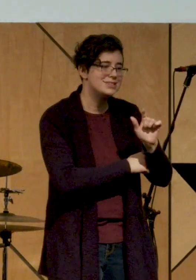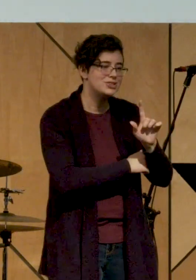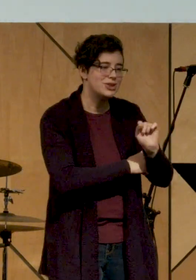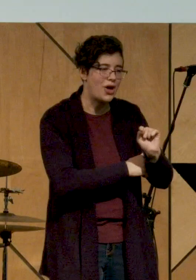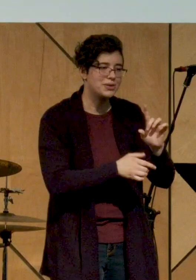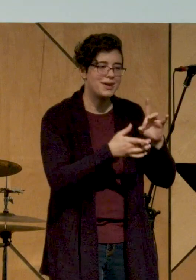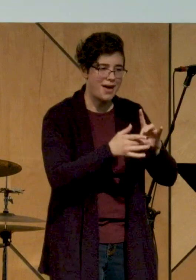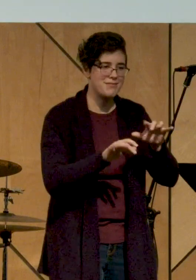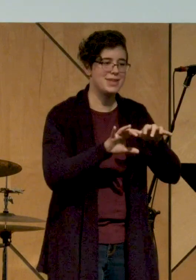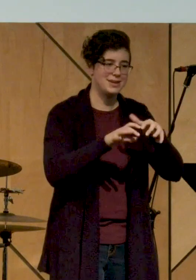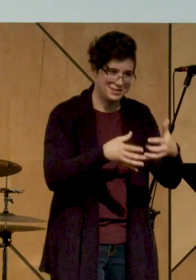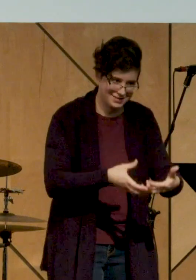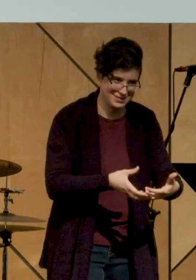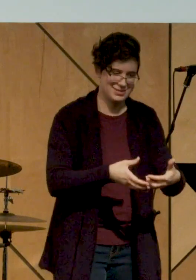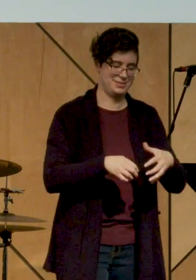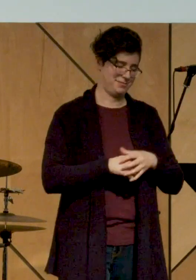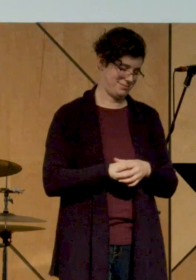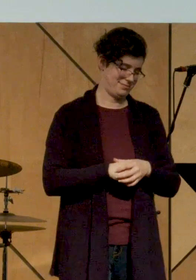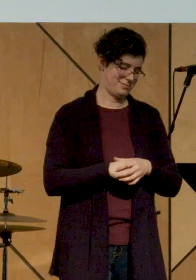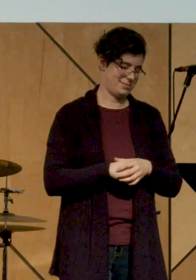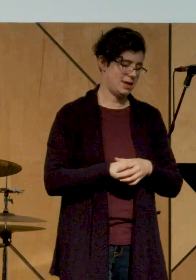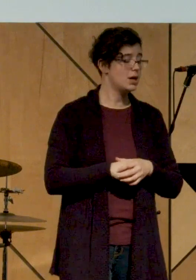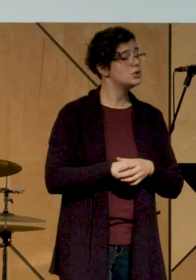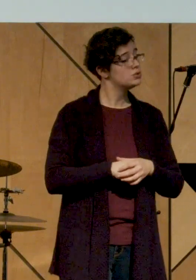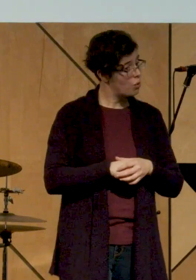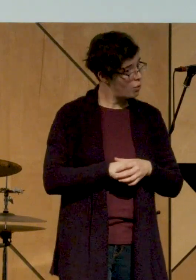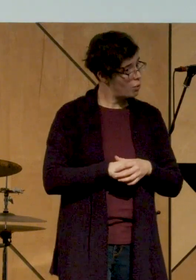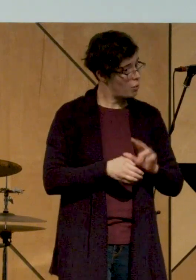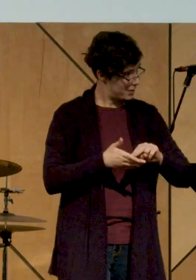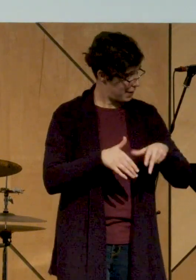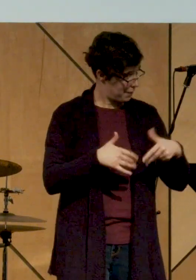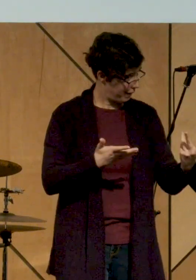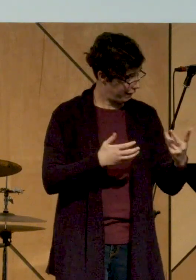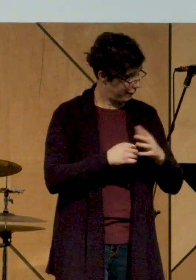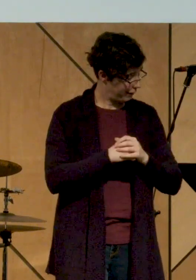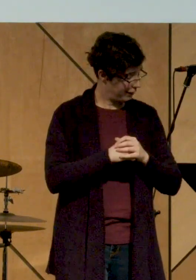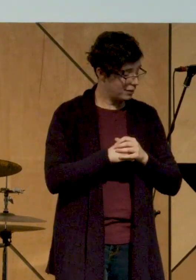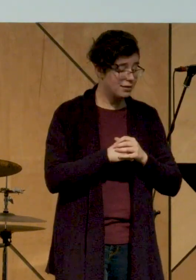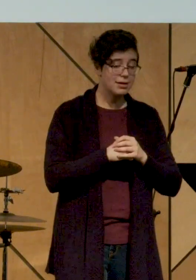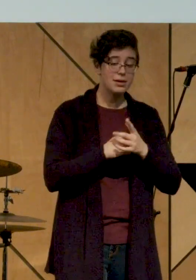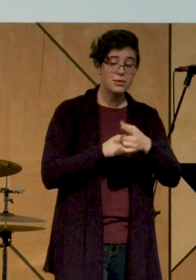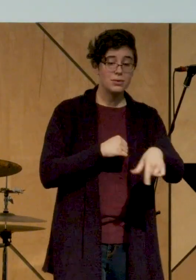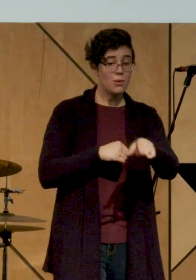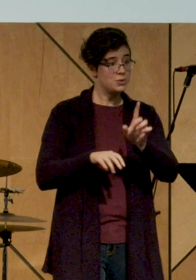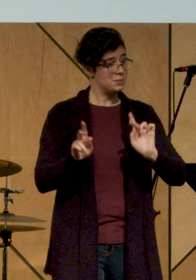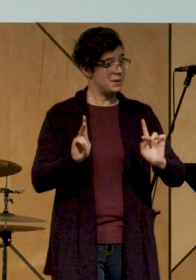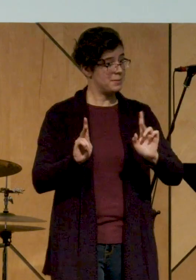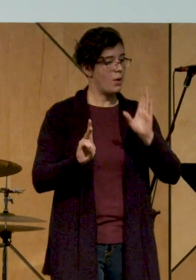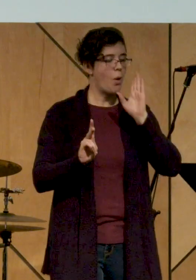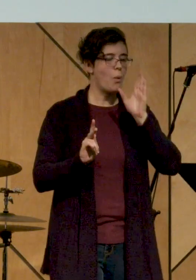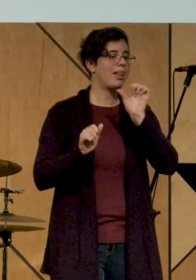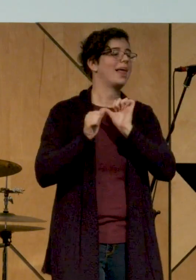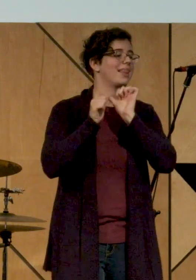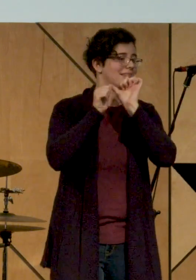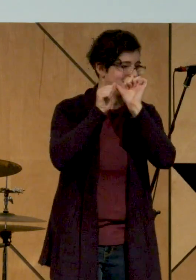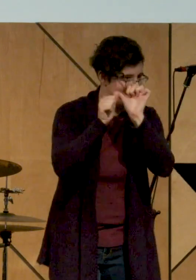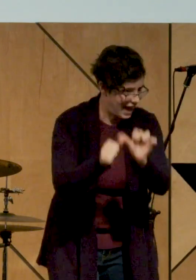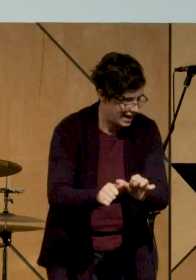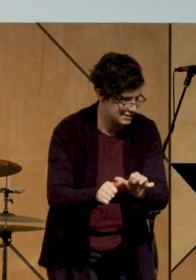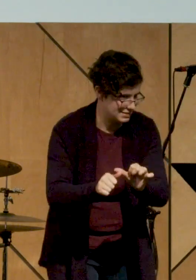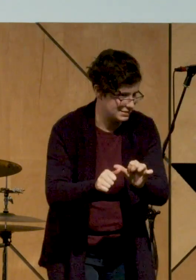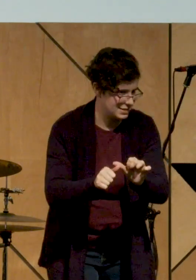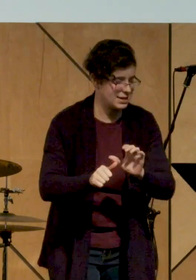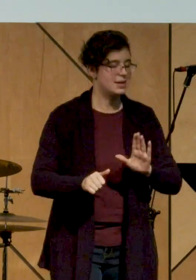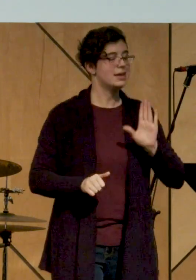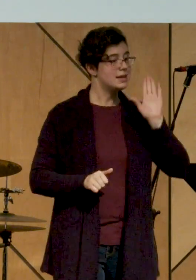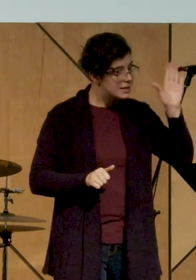salt of the earth." What's Jesus saying? His people will last.